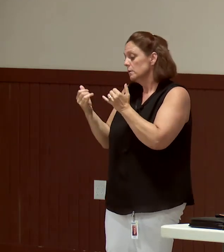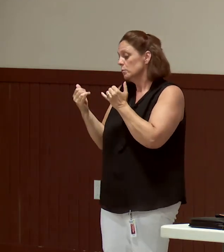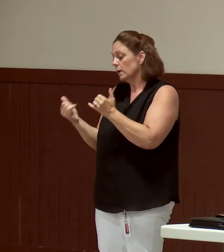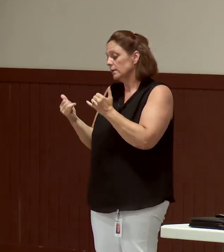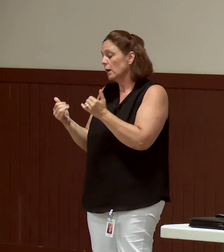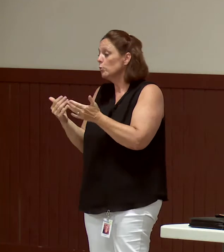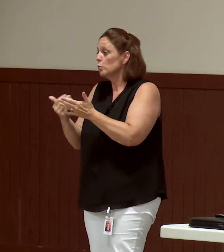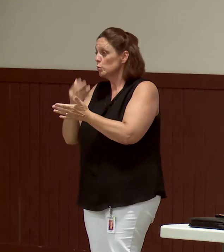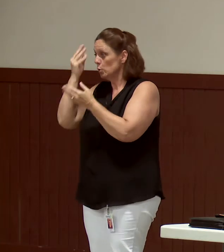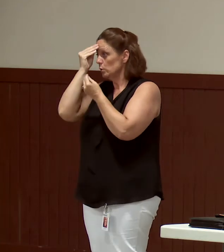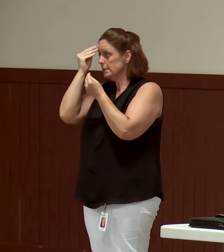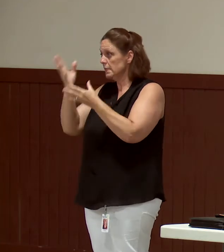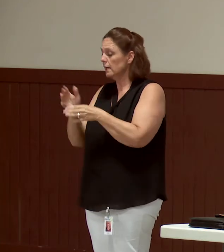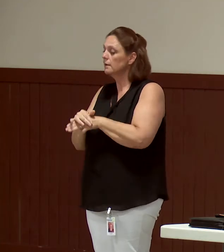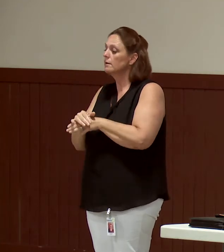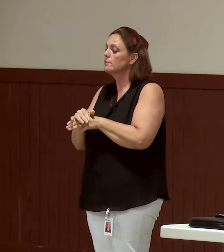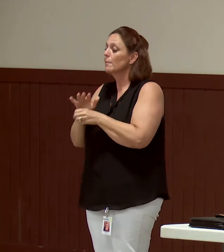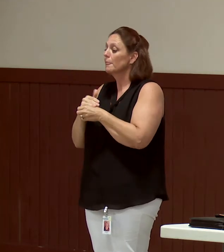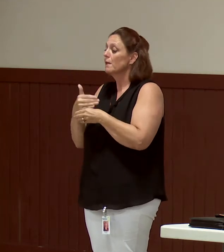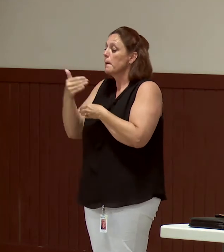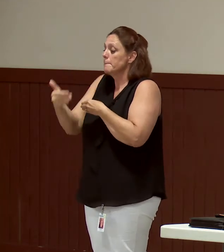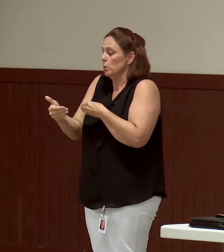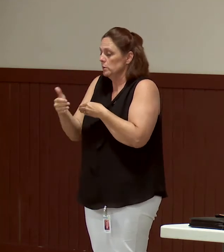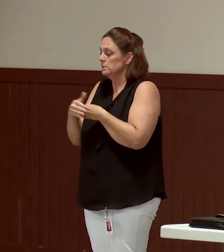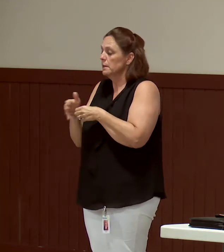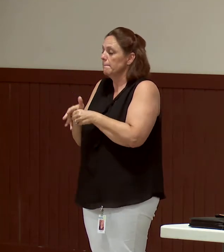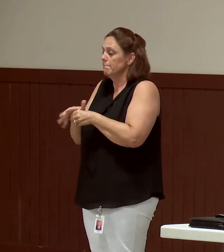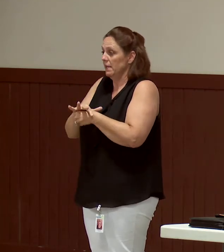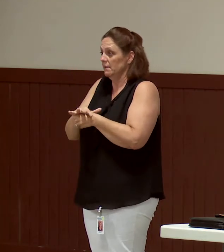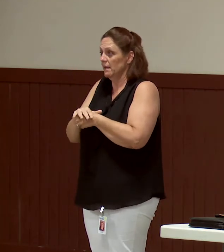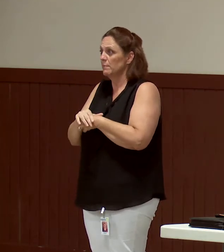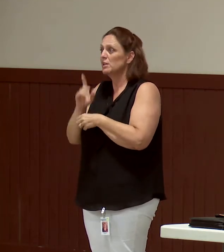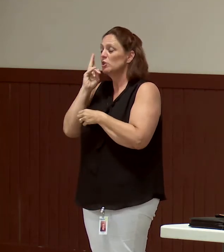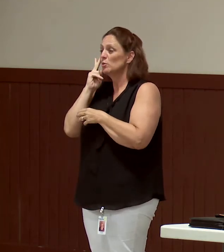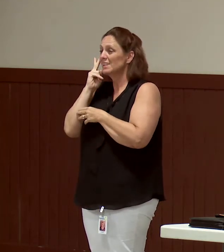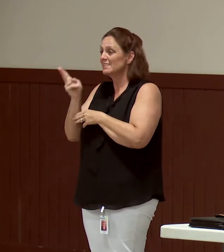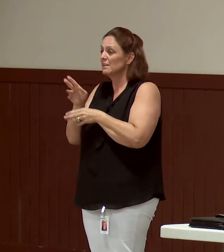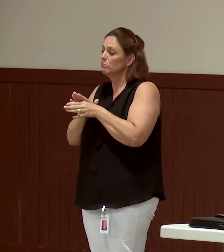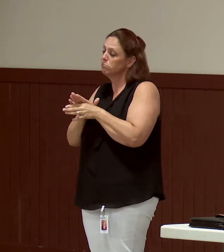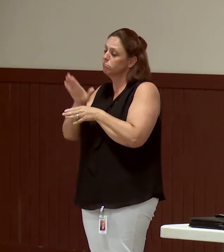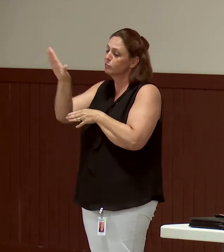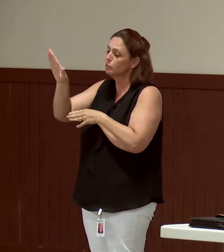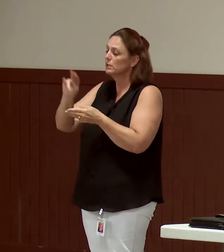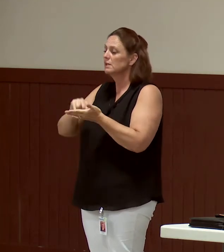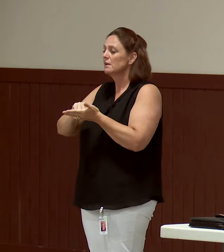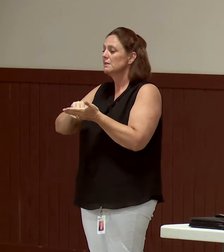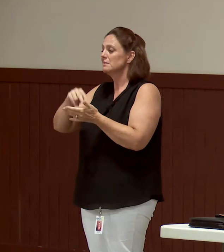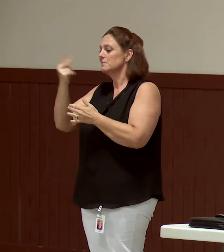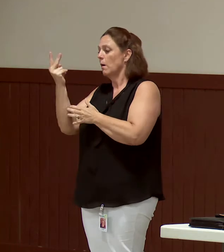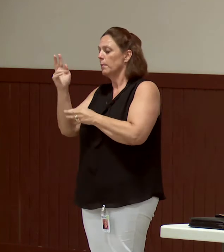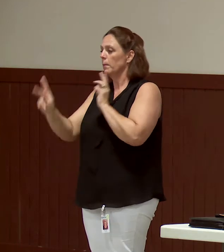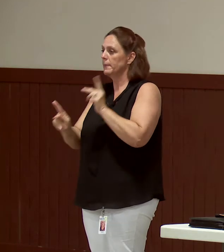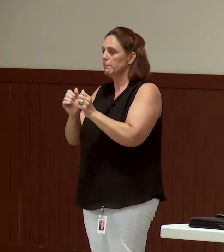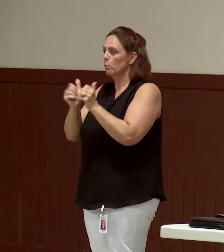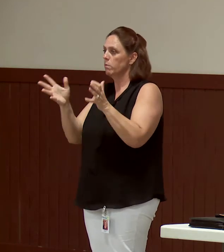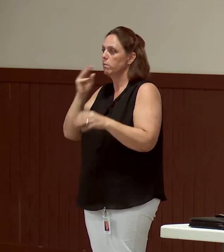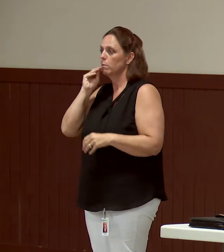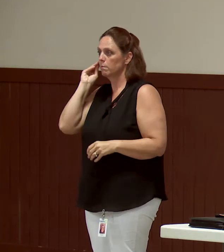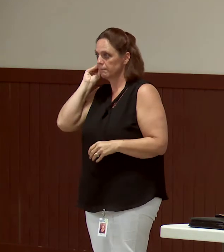is the new data, post-pandemic, you can see that the increase has been pretty sharp. We're showing about double what we had seen in past